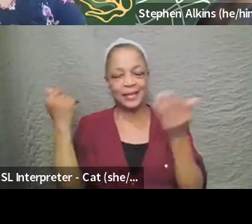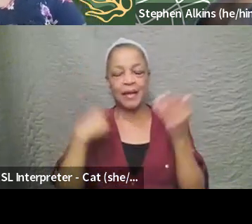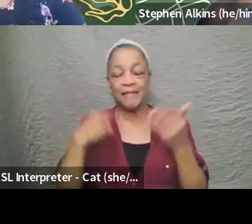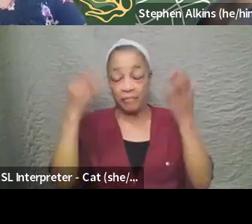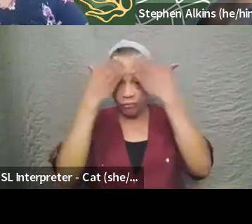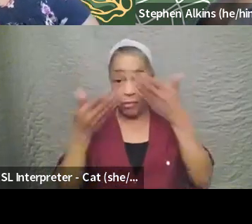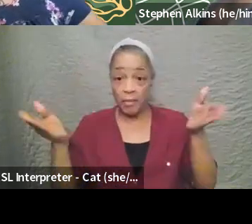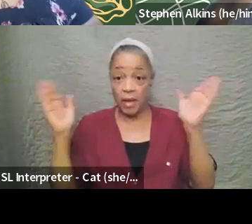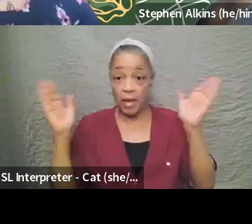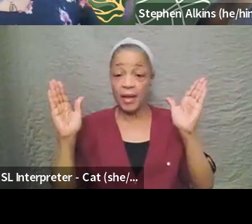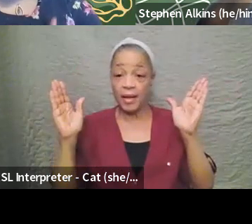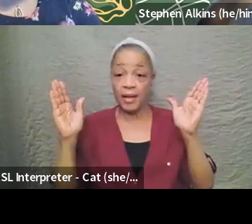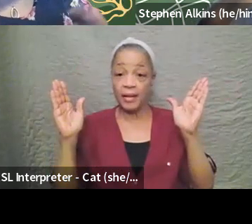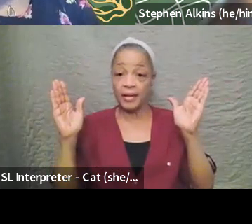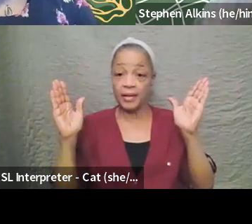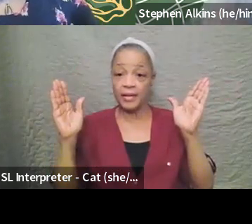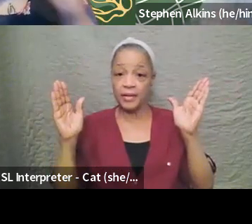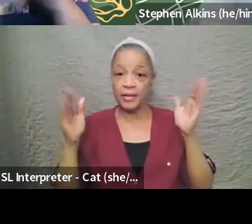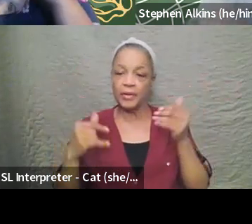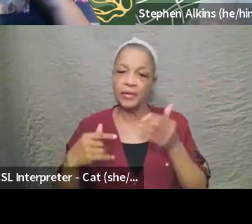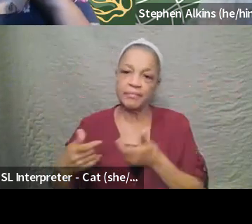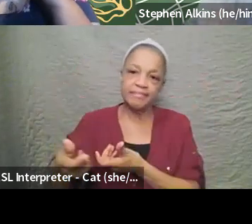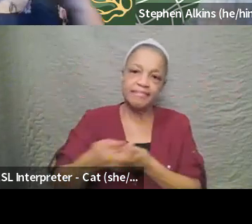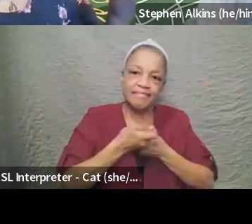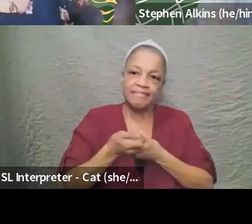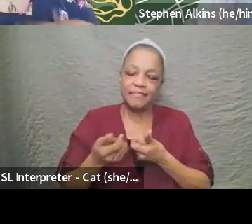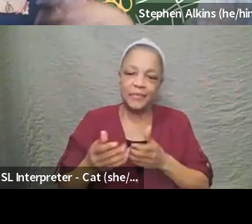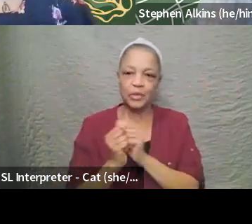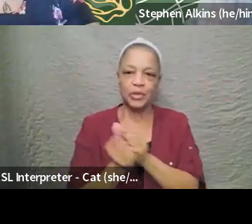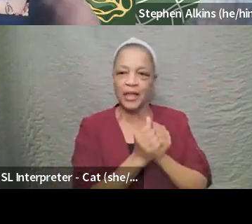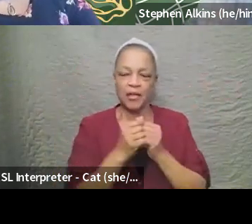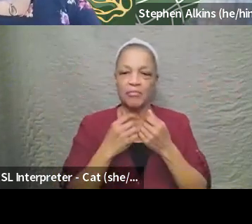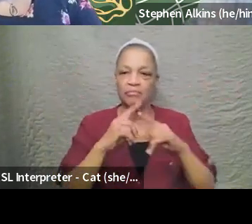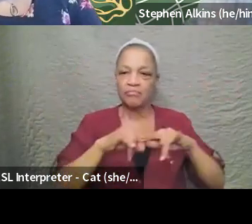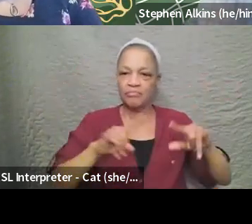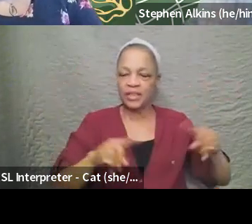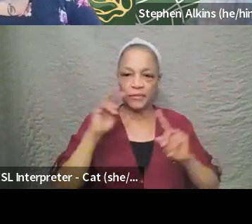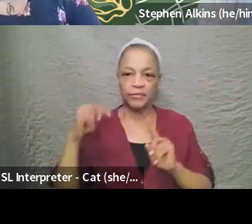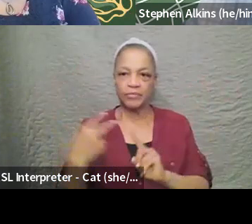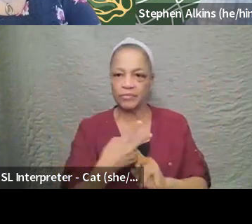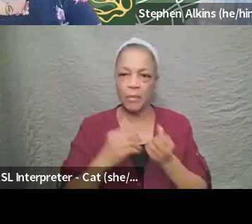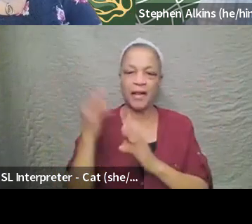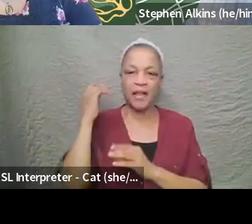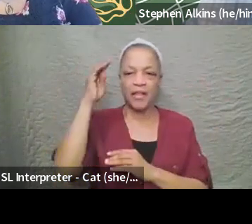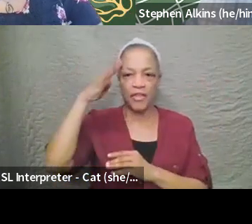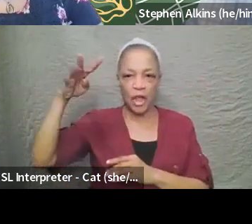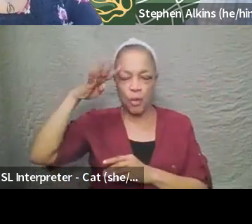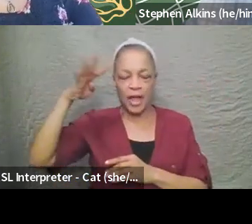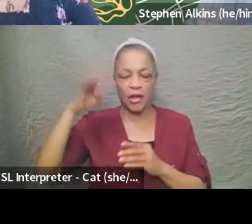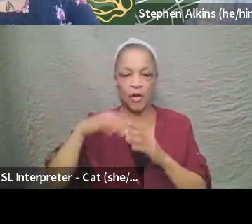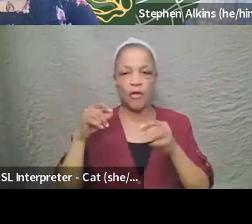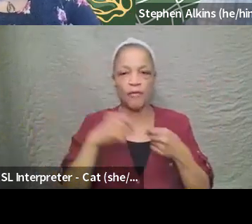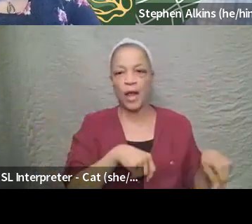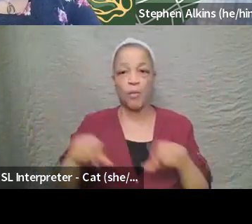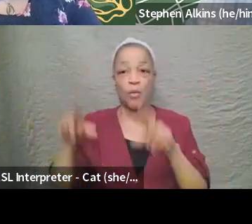to bringing together multiple pedagogies, multiple theoretical frameworks, kind